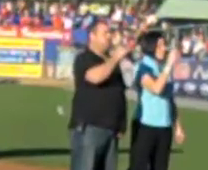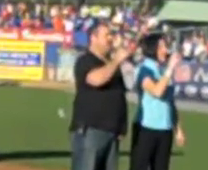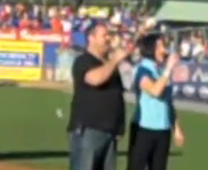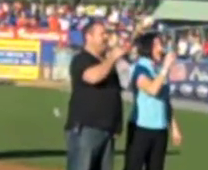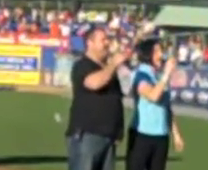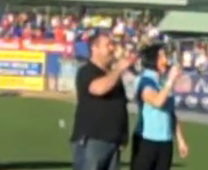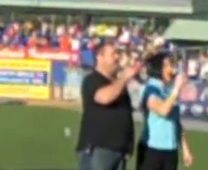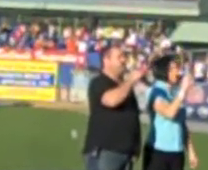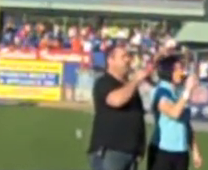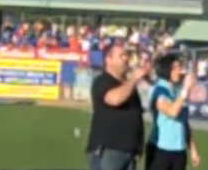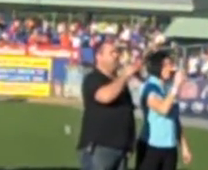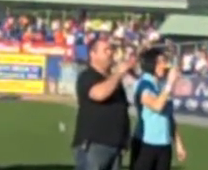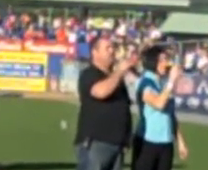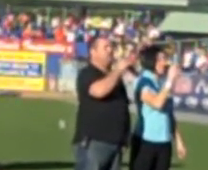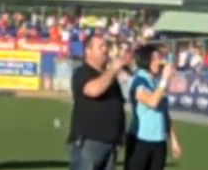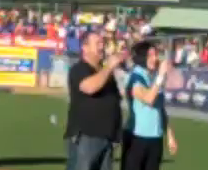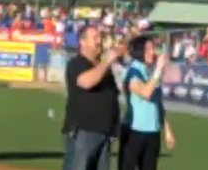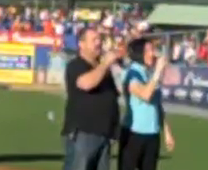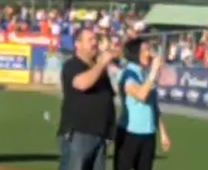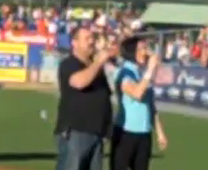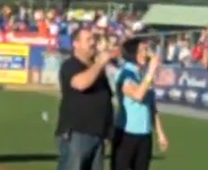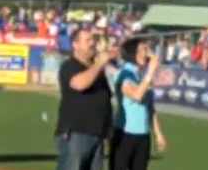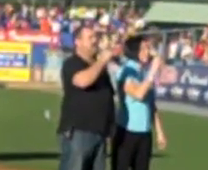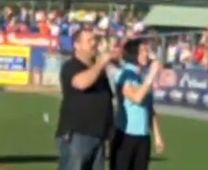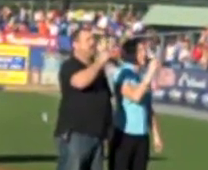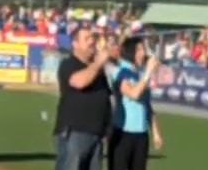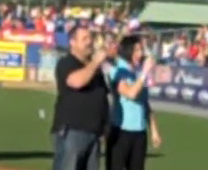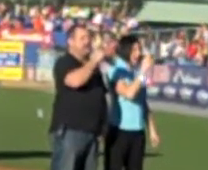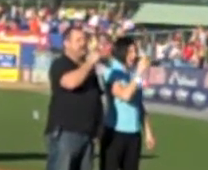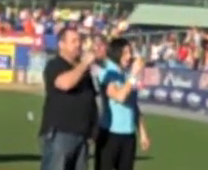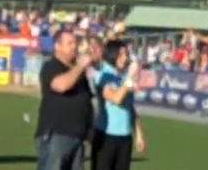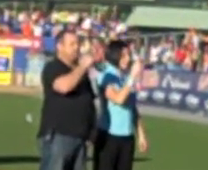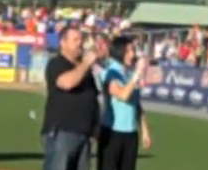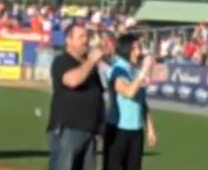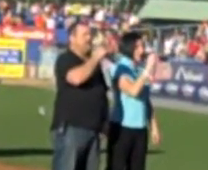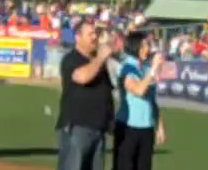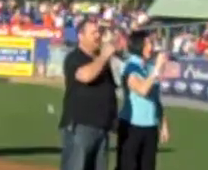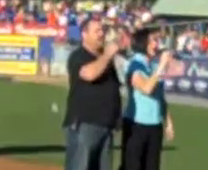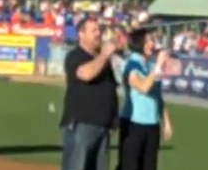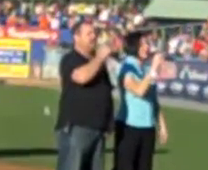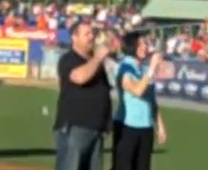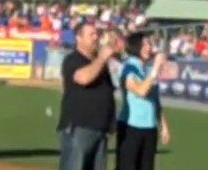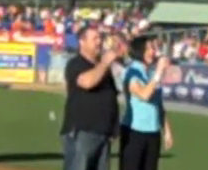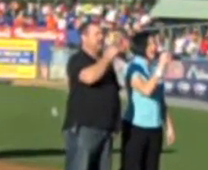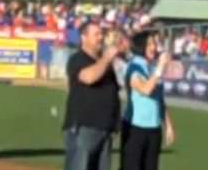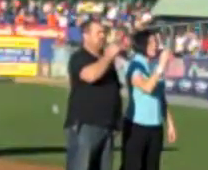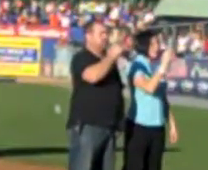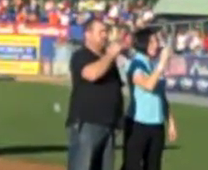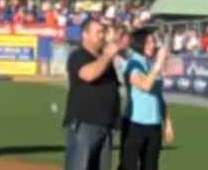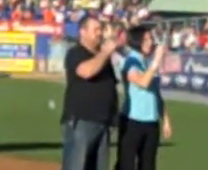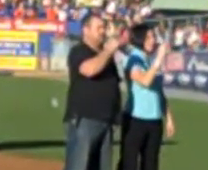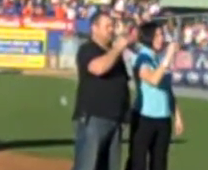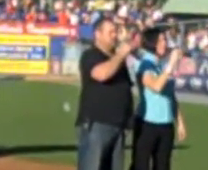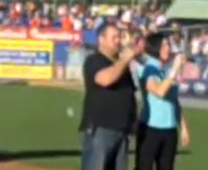proudly we hailed at the twilight's last gleaming?